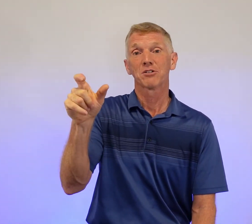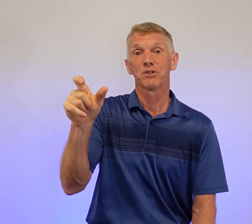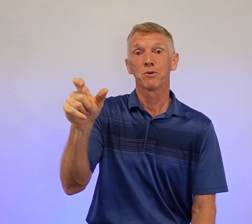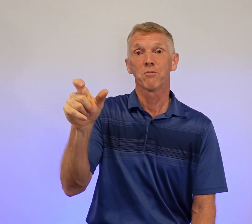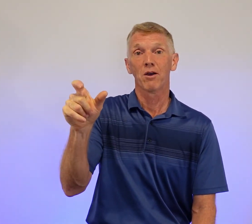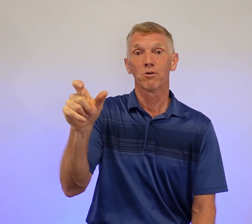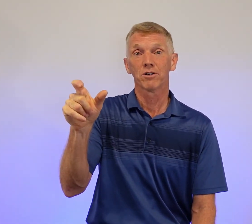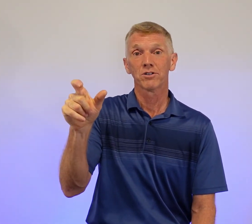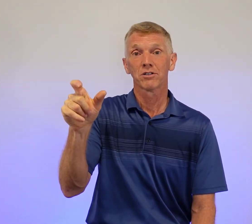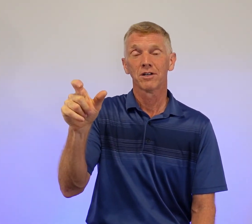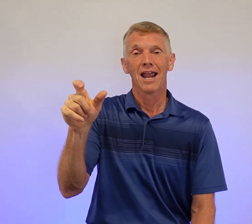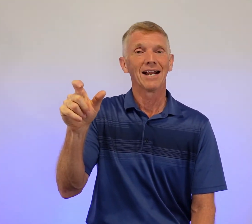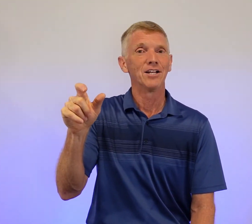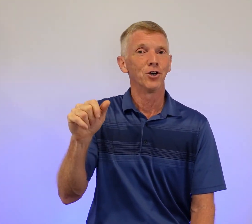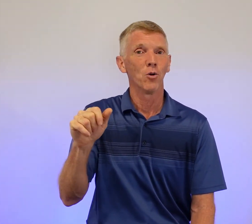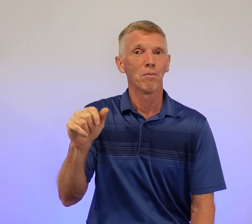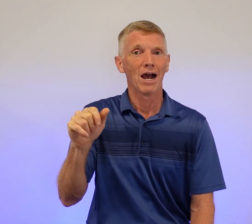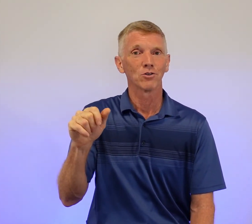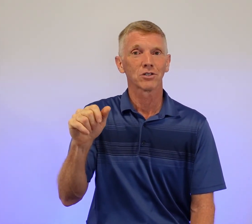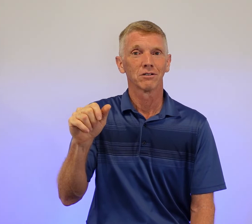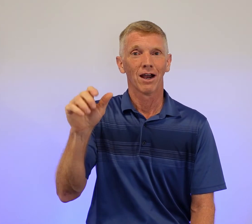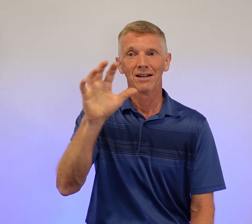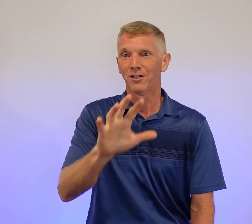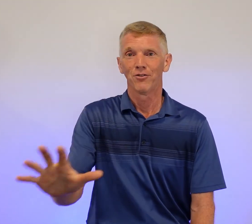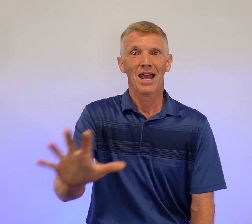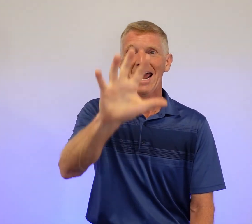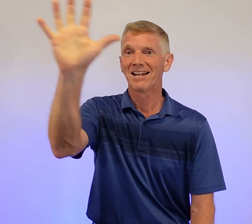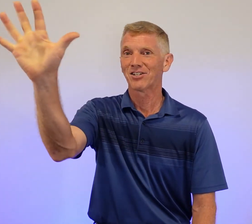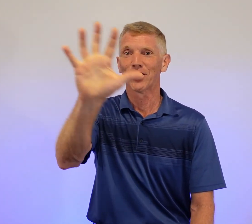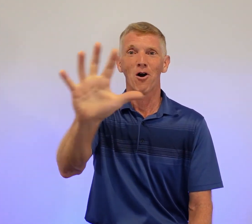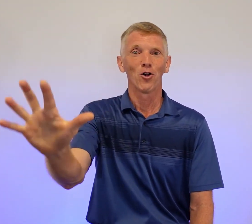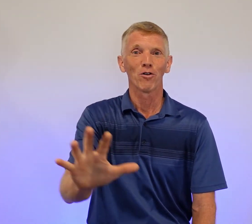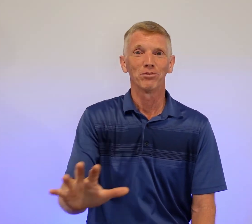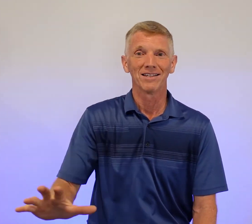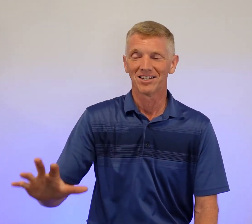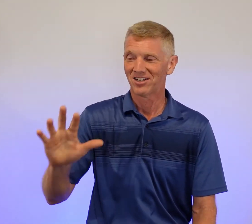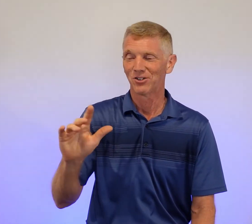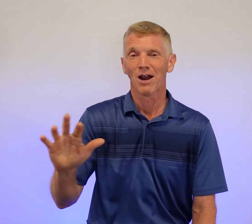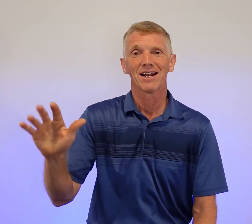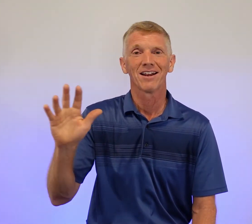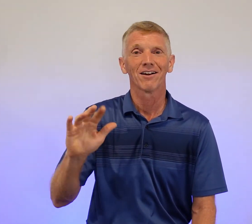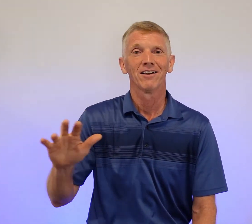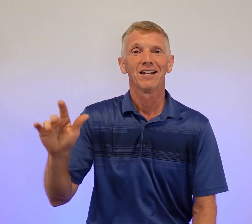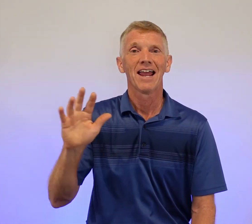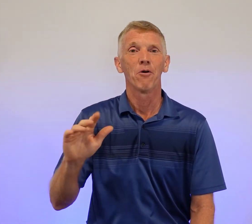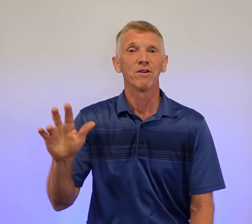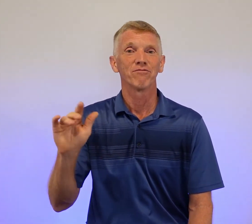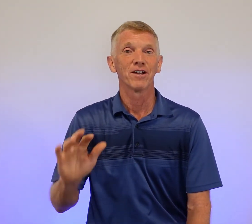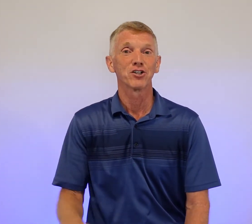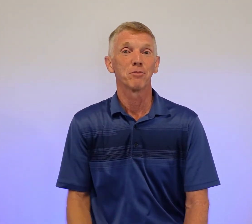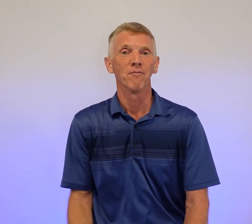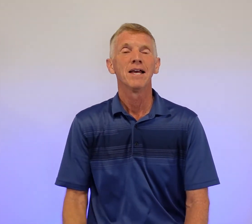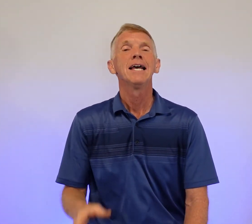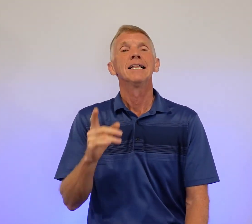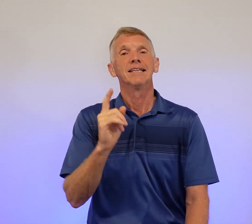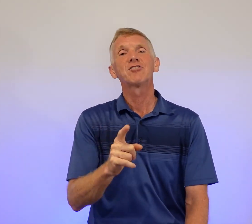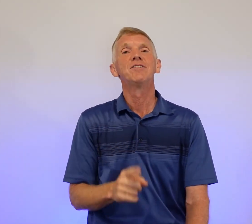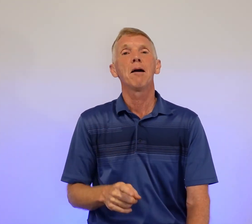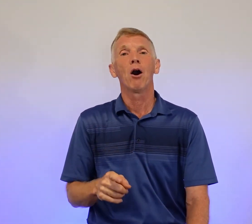between my words, and I don't bounce, right? The hand doesn't go all over the place. It stays right here, and we fingerspell. Let's demo how